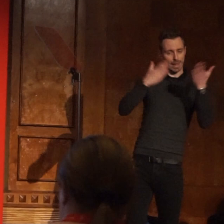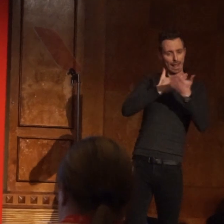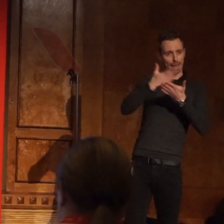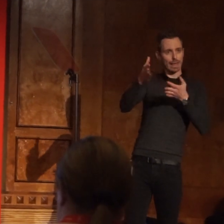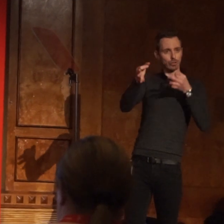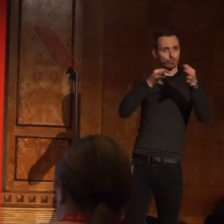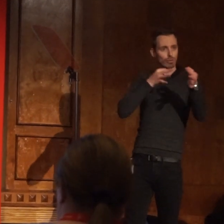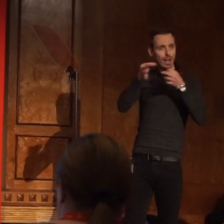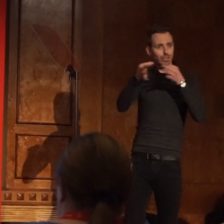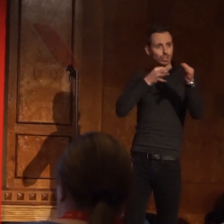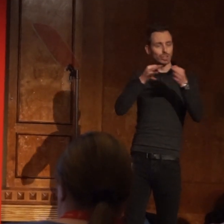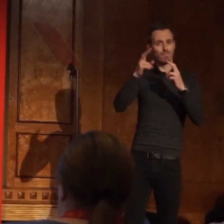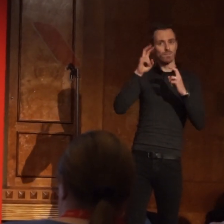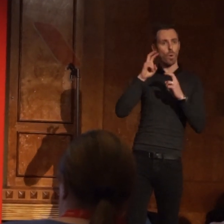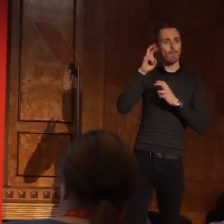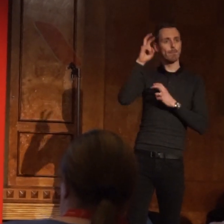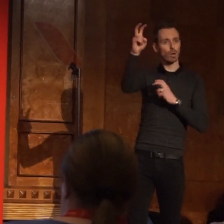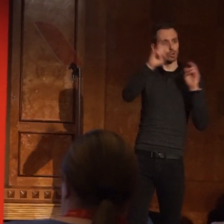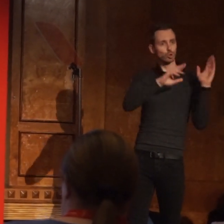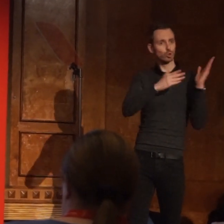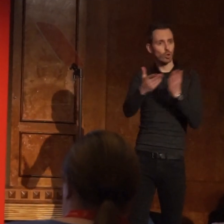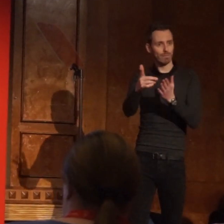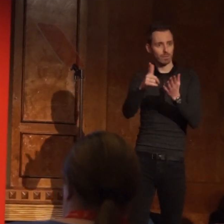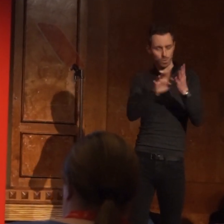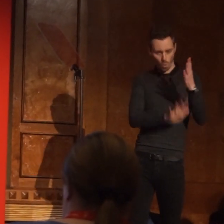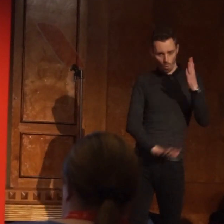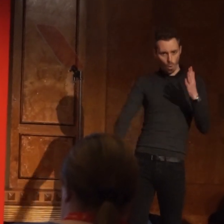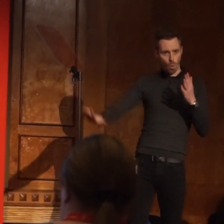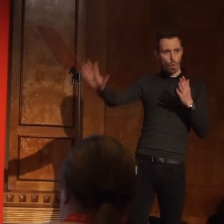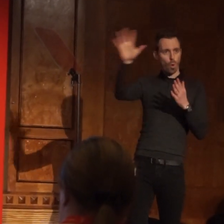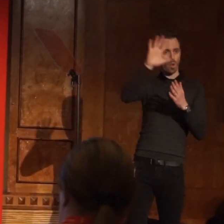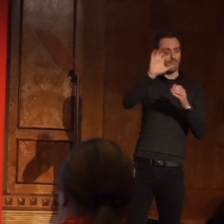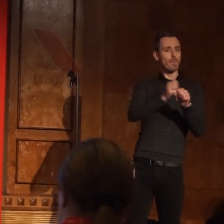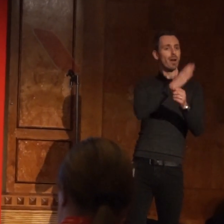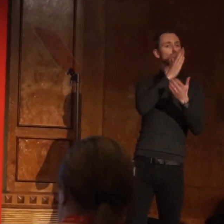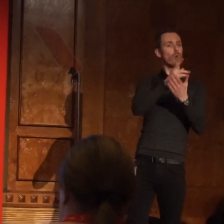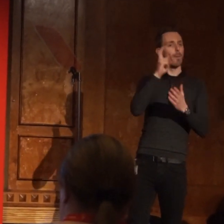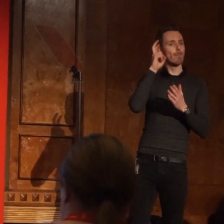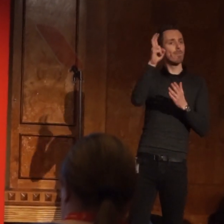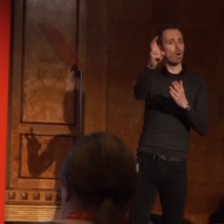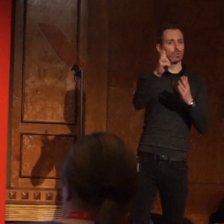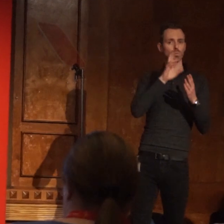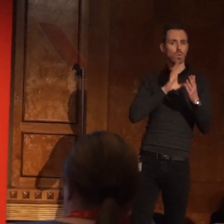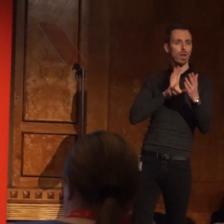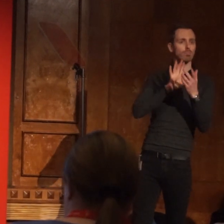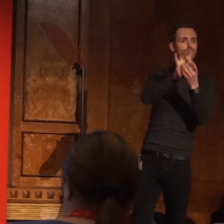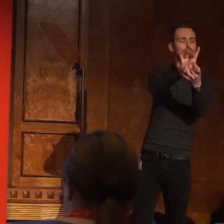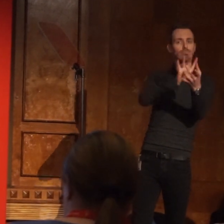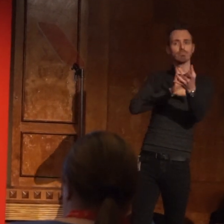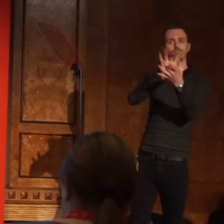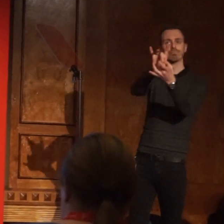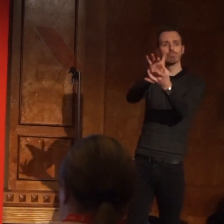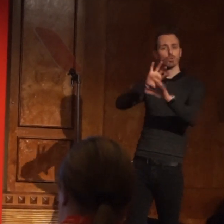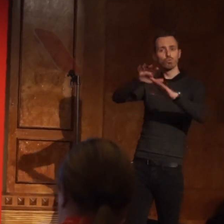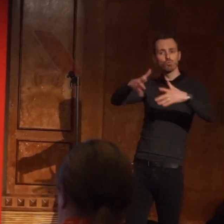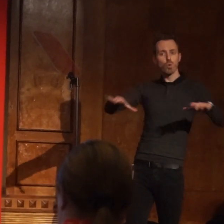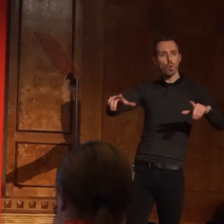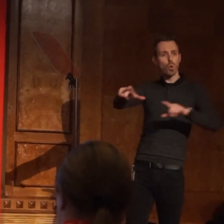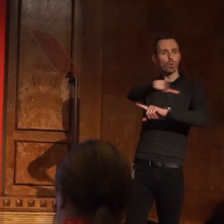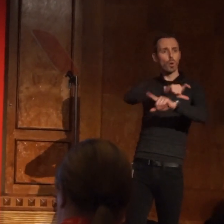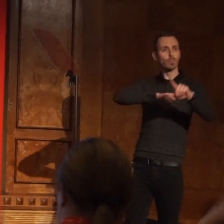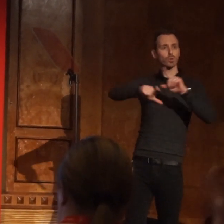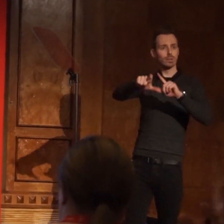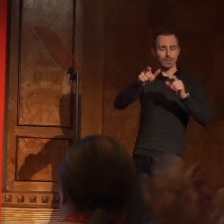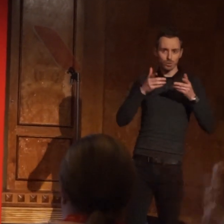the whole country and ensuring a real reach to every community, including rural communities, of a publicly owned bus service.